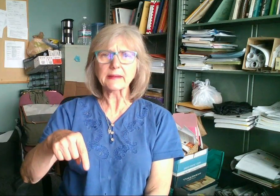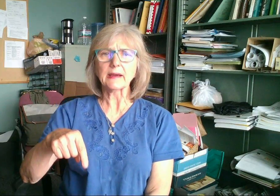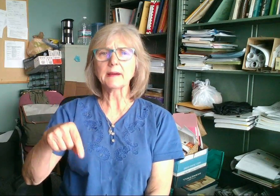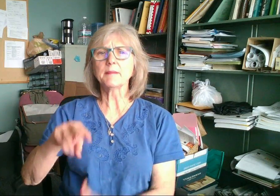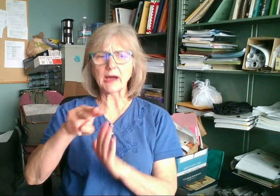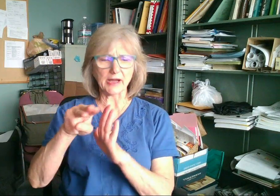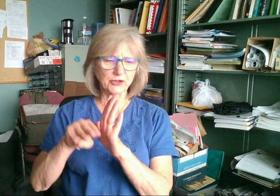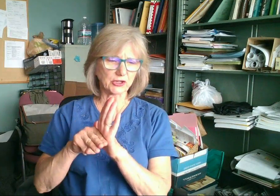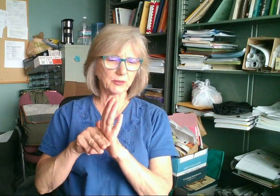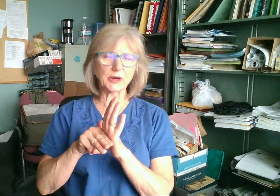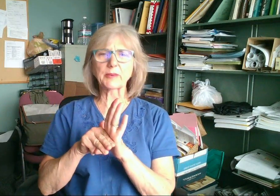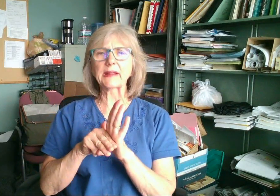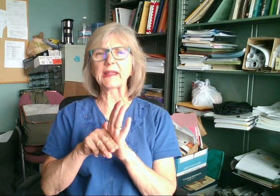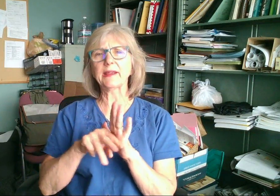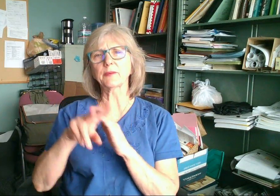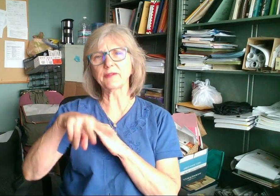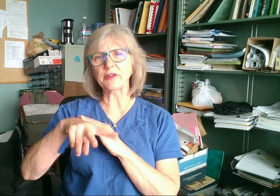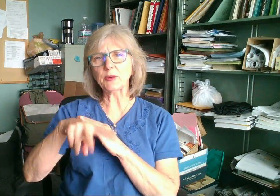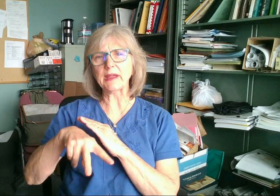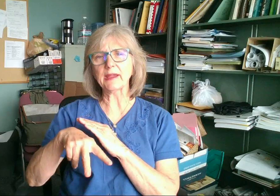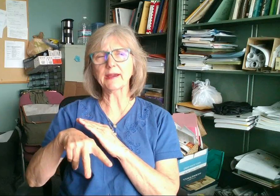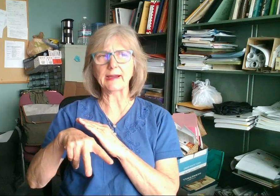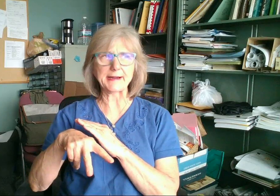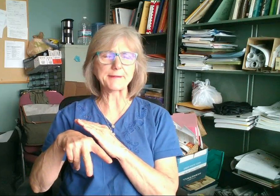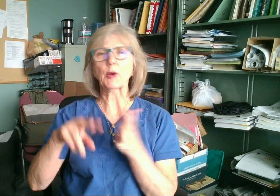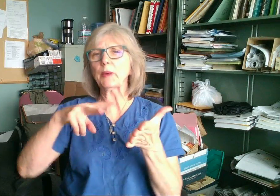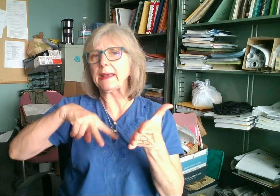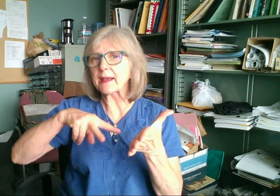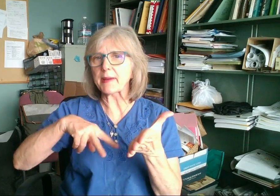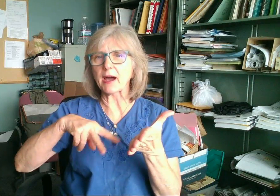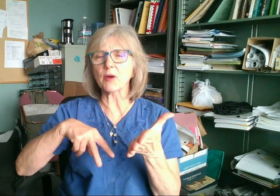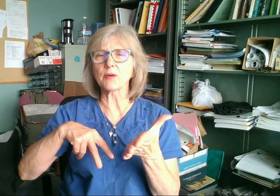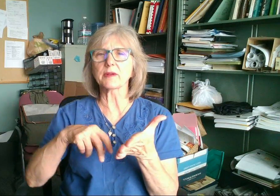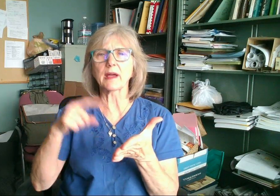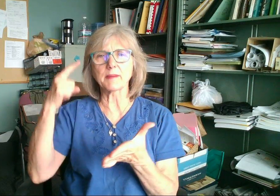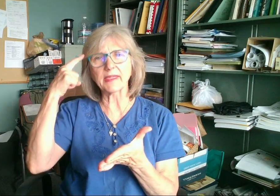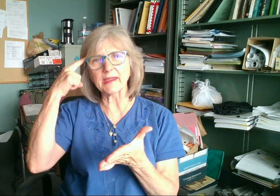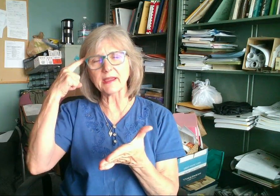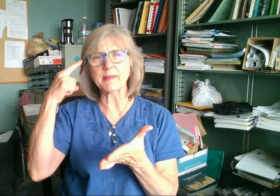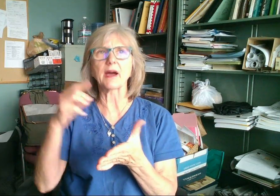this module, we're really reviewing, reading about, thinking